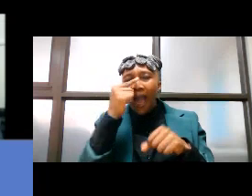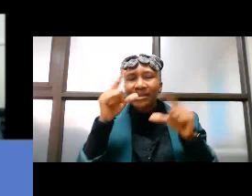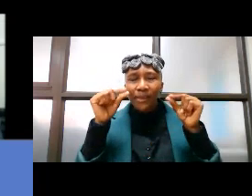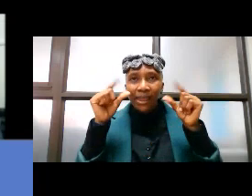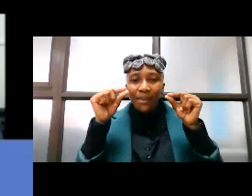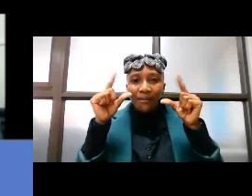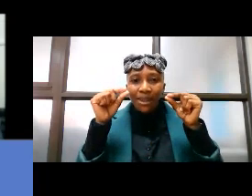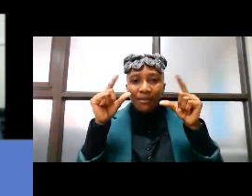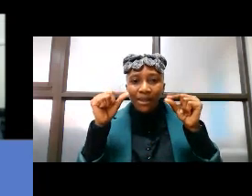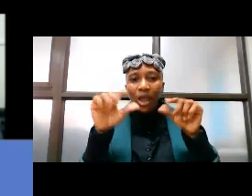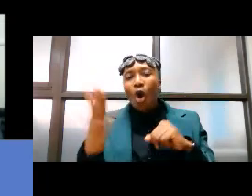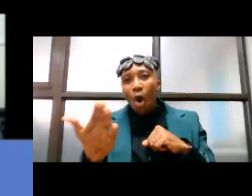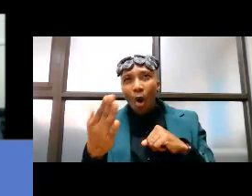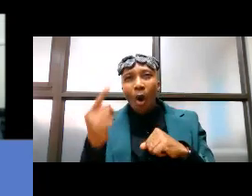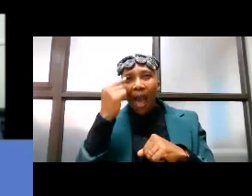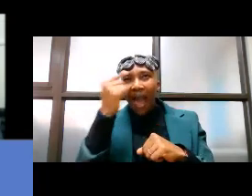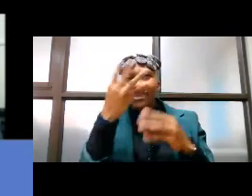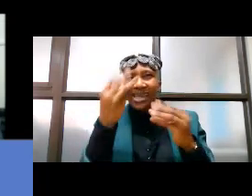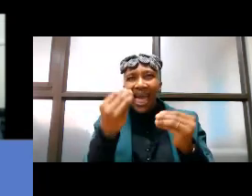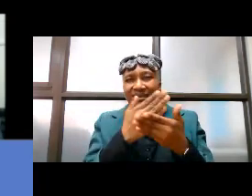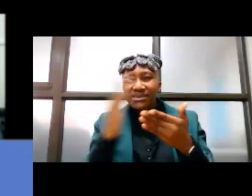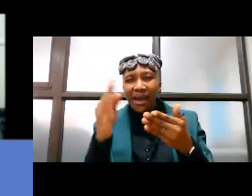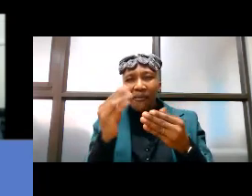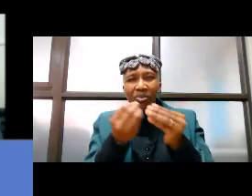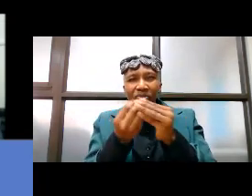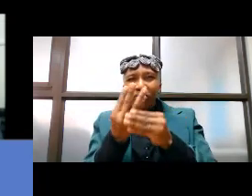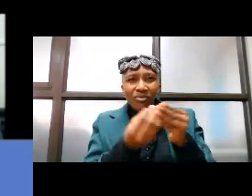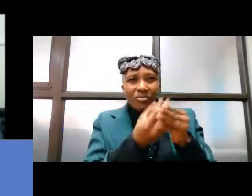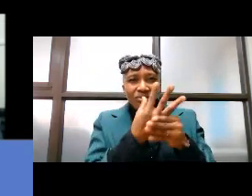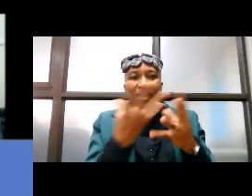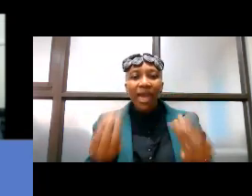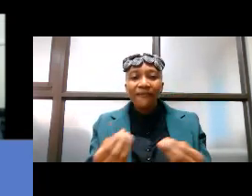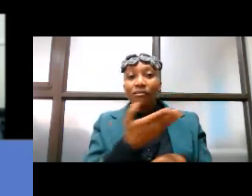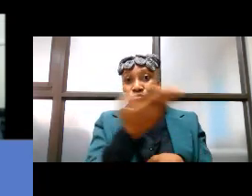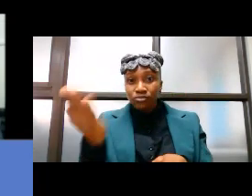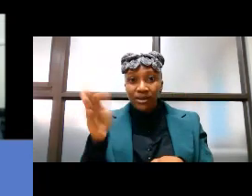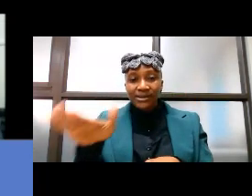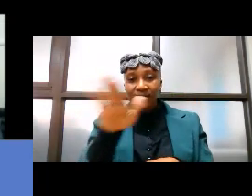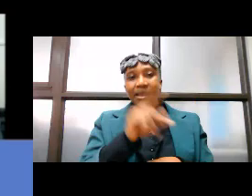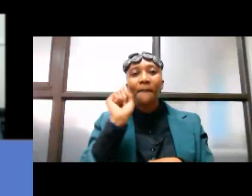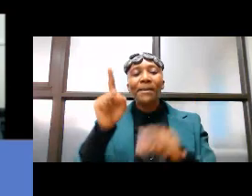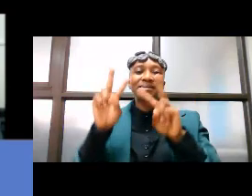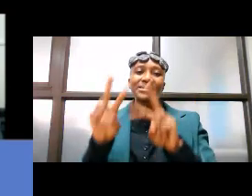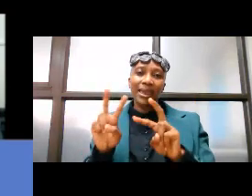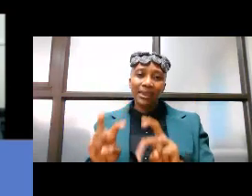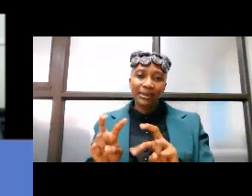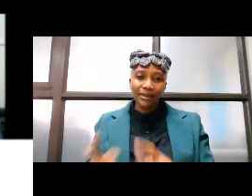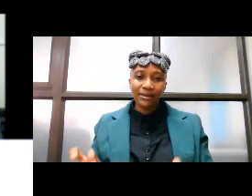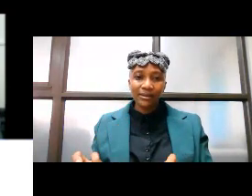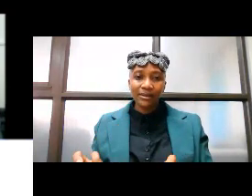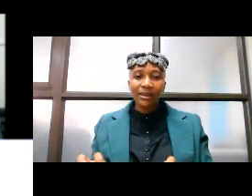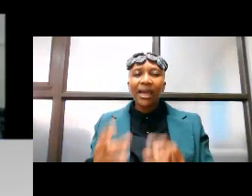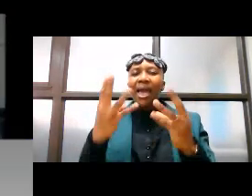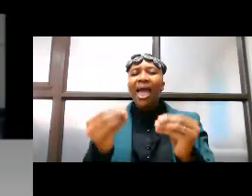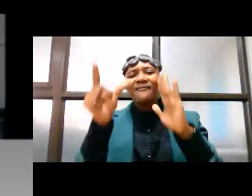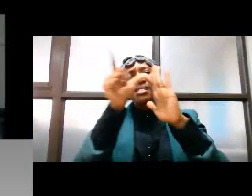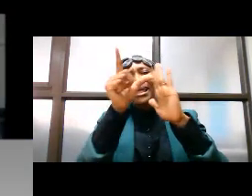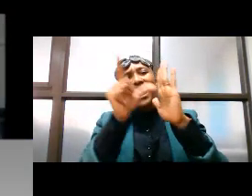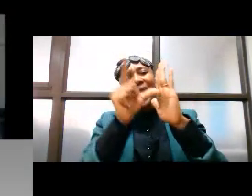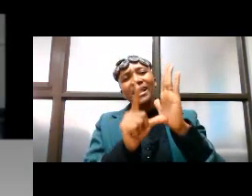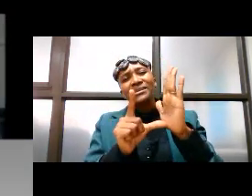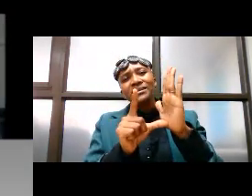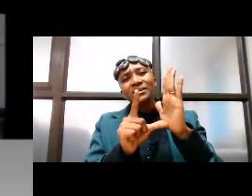discharge. These children have to be checked. This is a longer, more substantial list of the things that